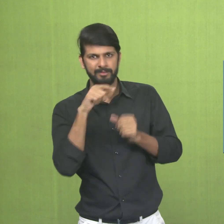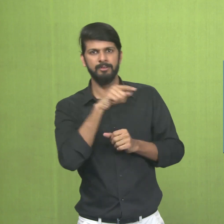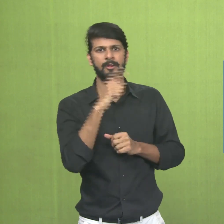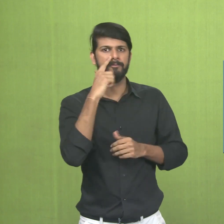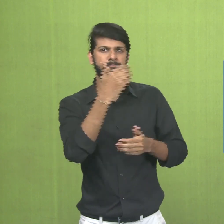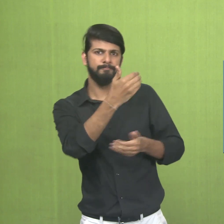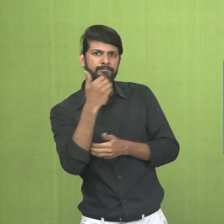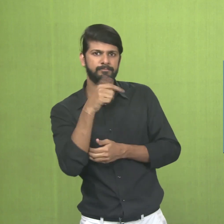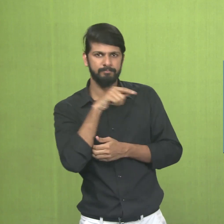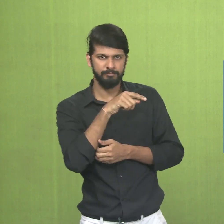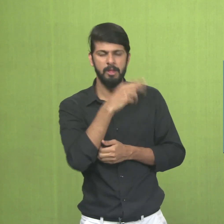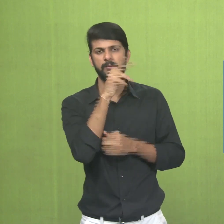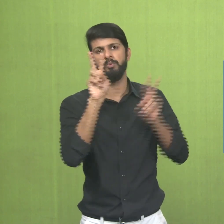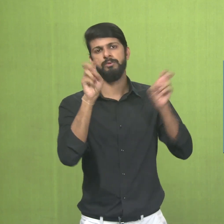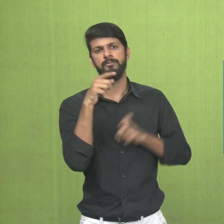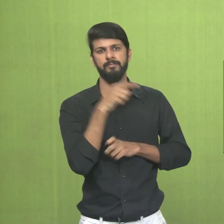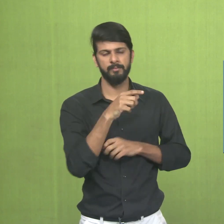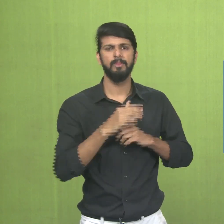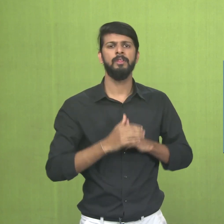The title is Subhadra's Abduction.